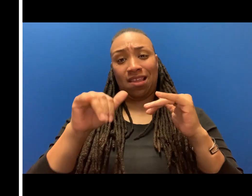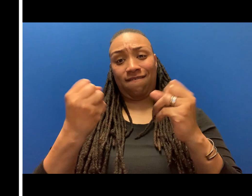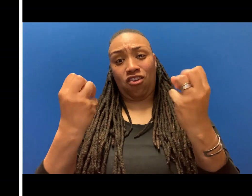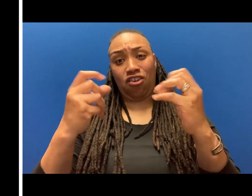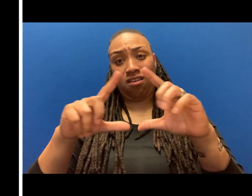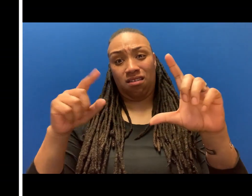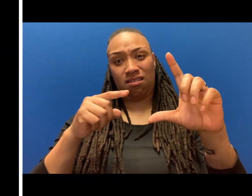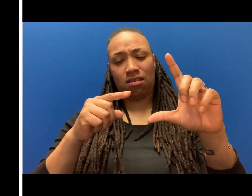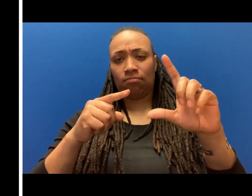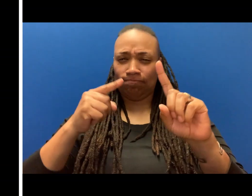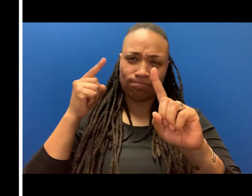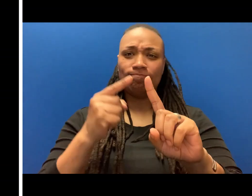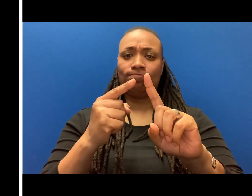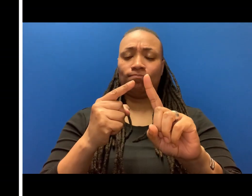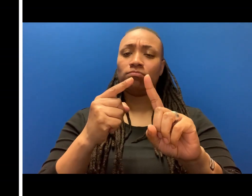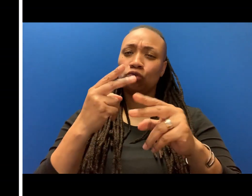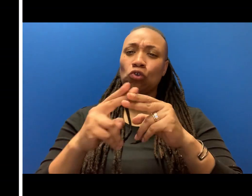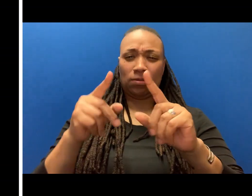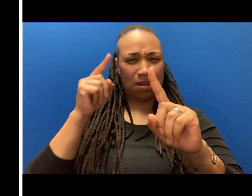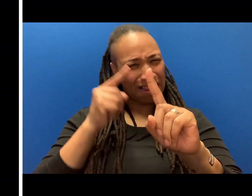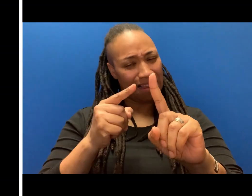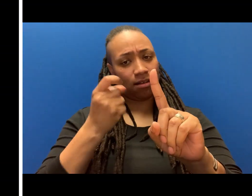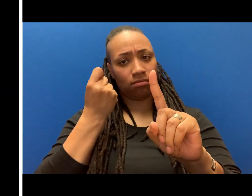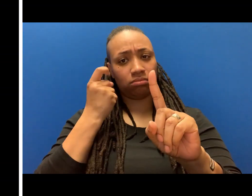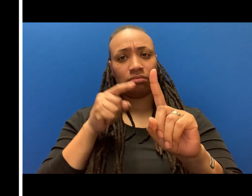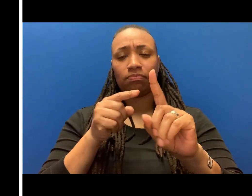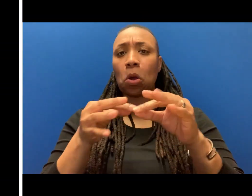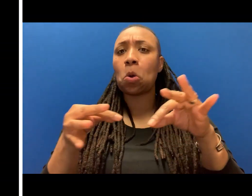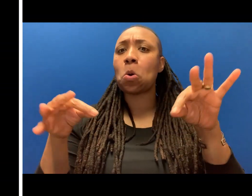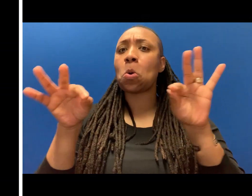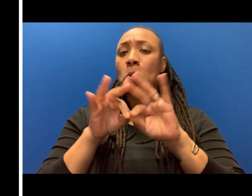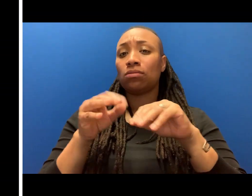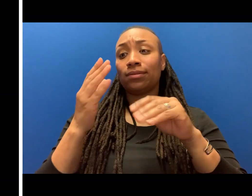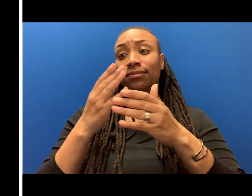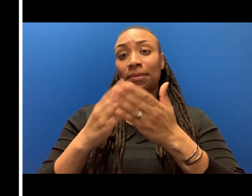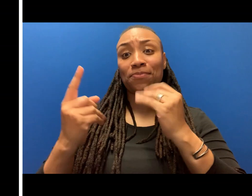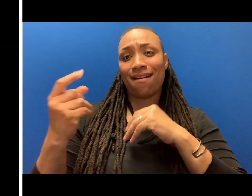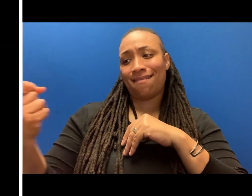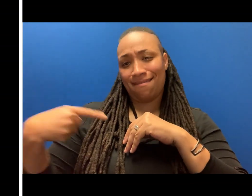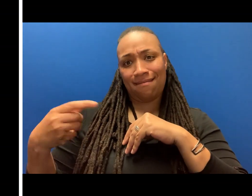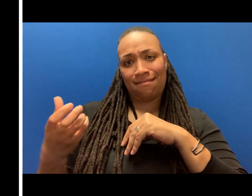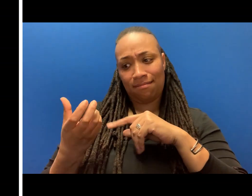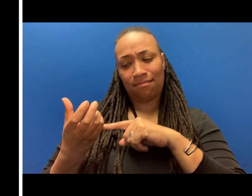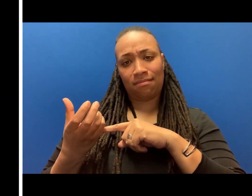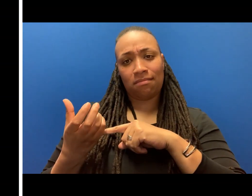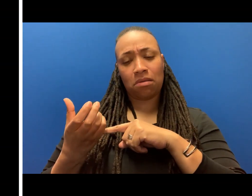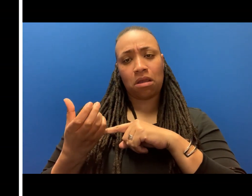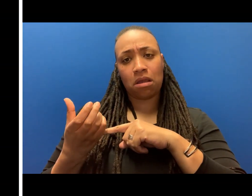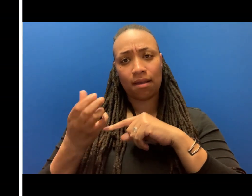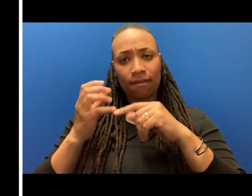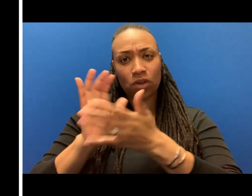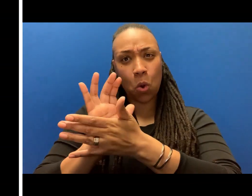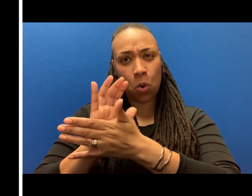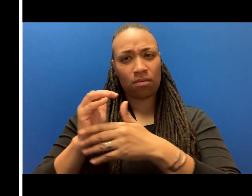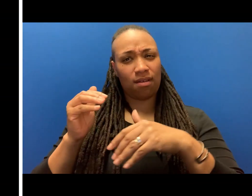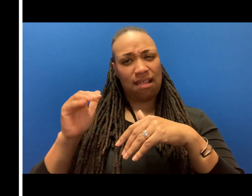I'm hoping this will be a quick video, but I wanted to respond. I just had someone in my DMs ask me about this video that I posted that's gone viral about